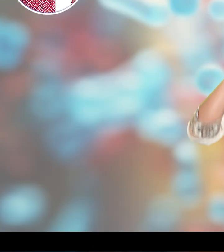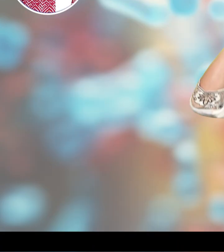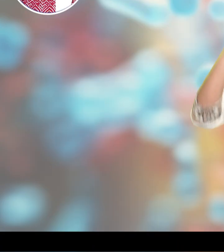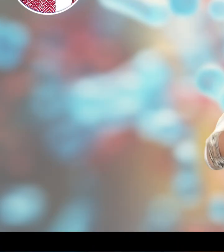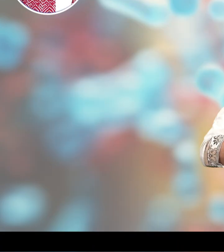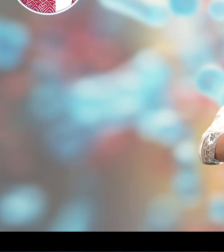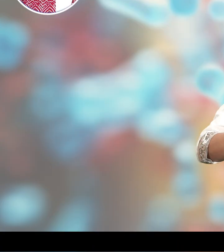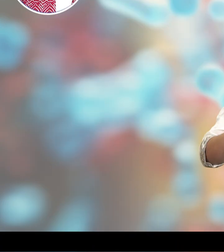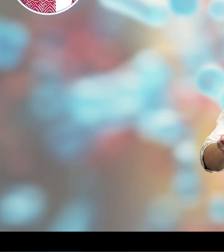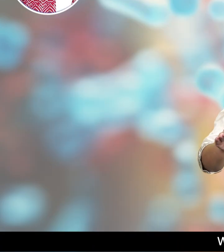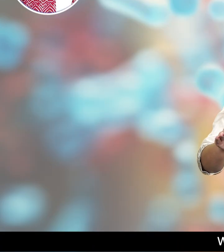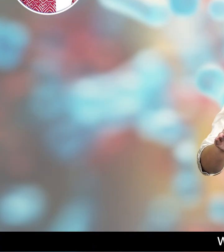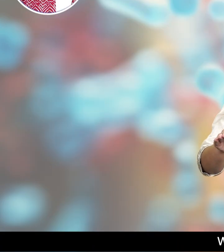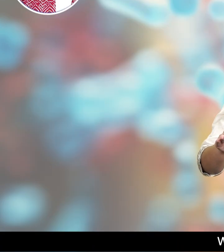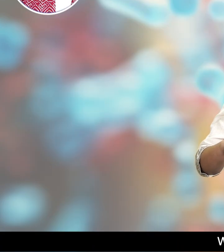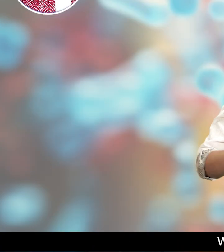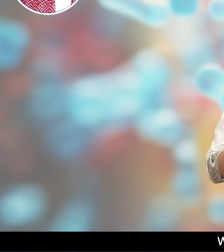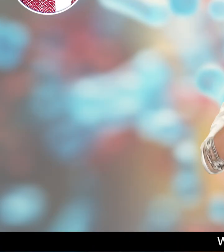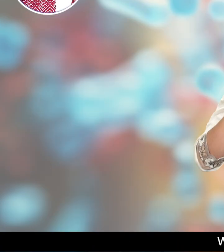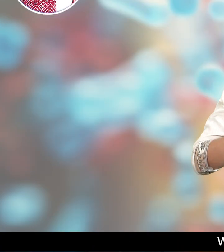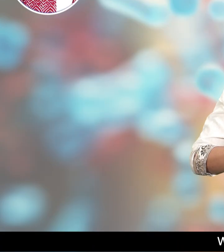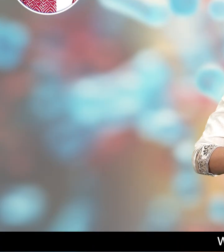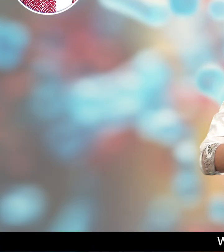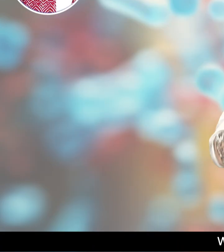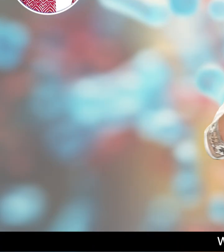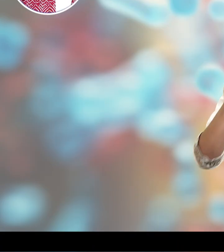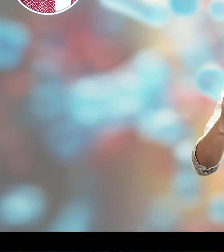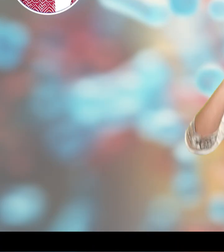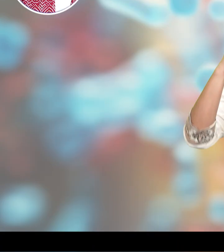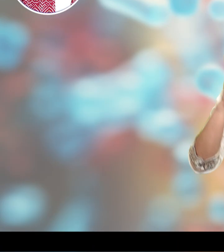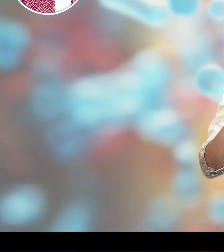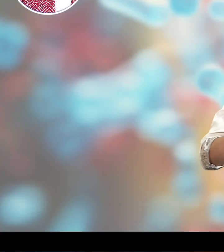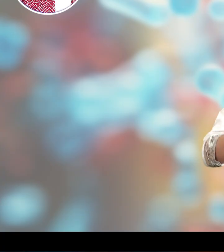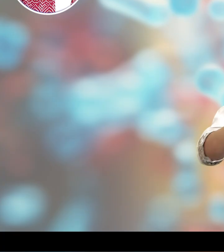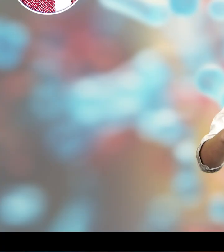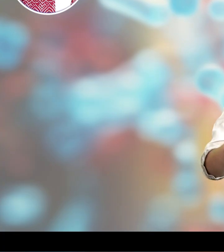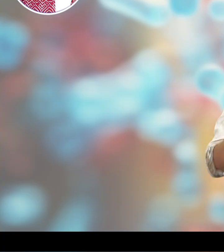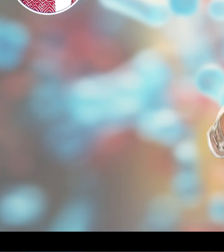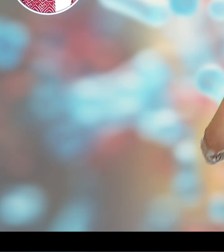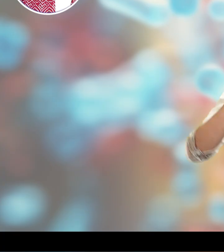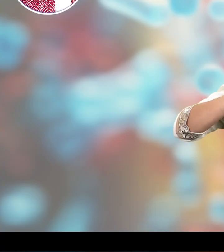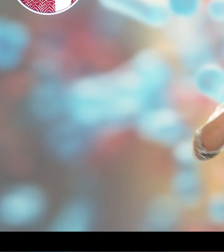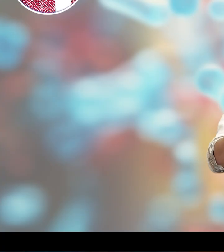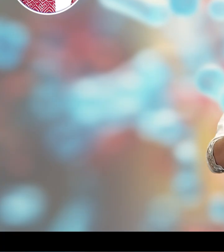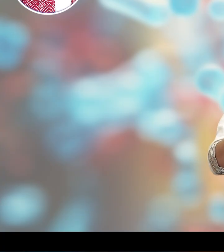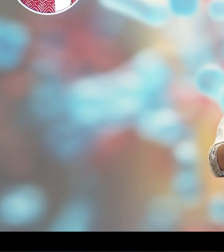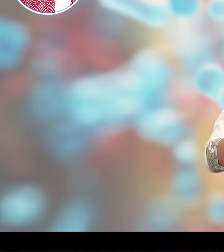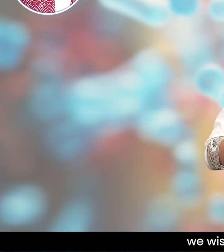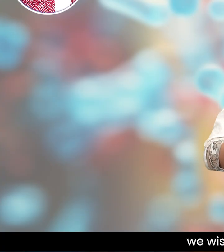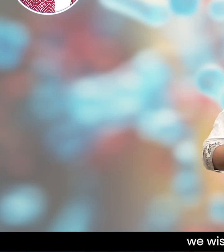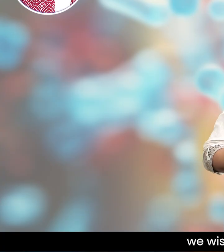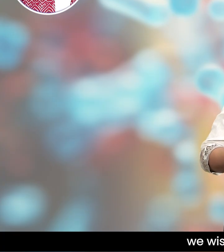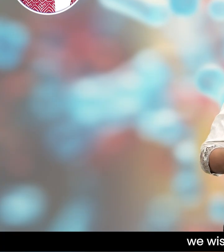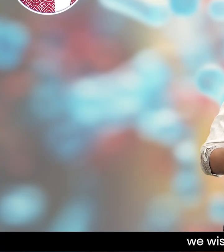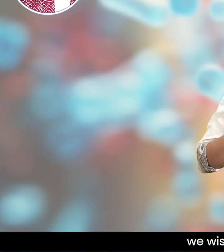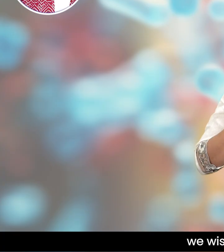Hello children. We greet someone and ask, how are you? It means that we